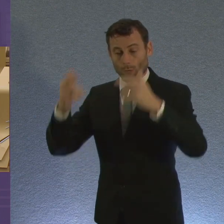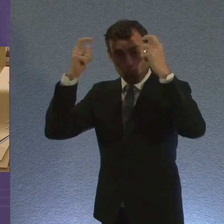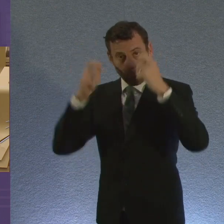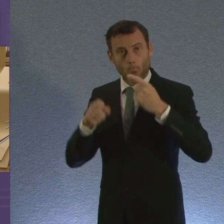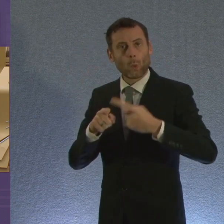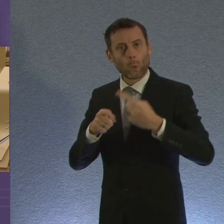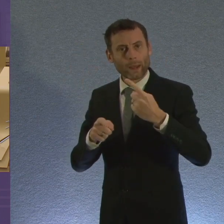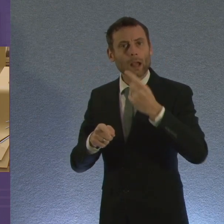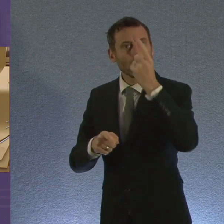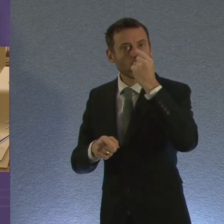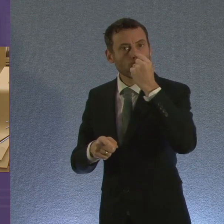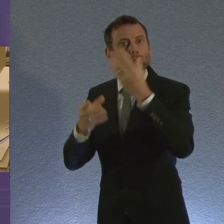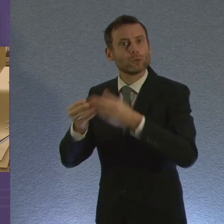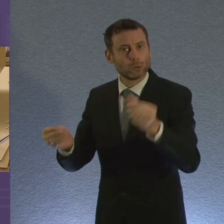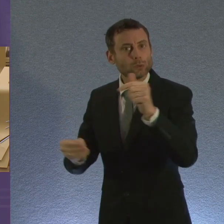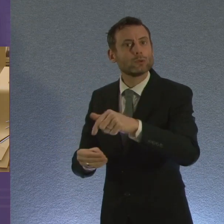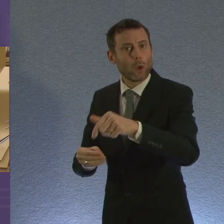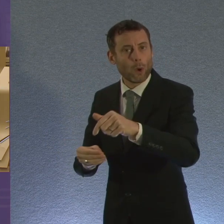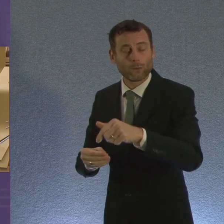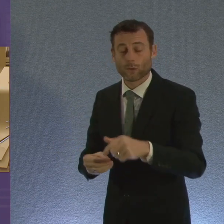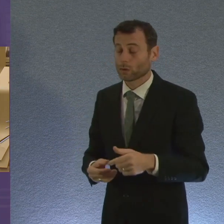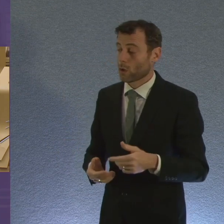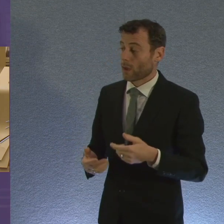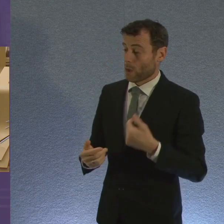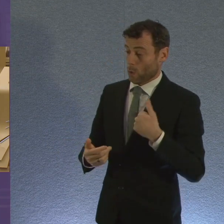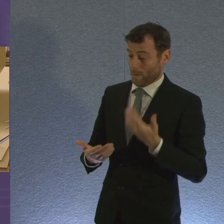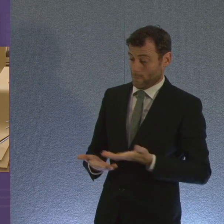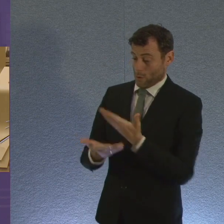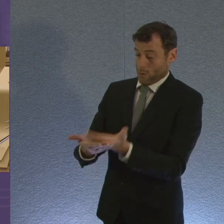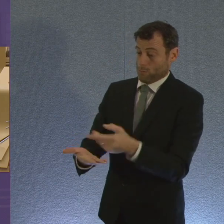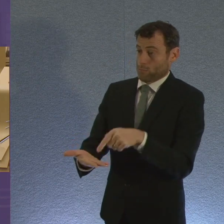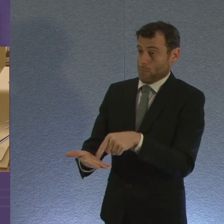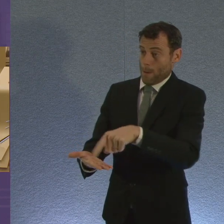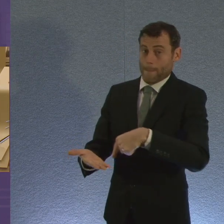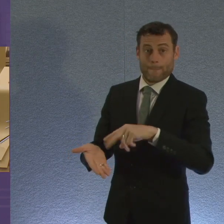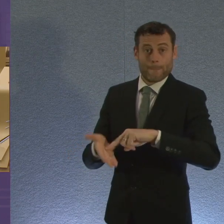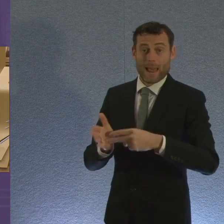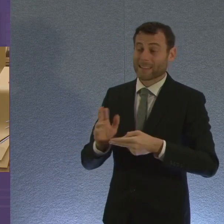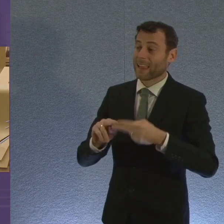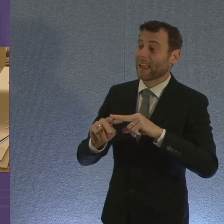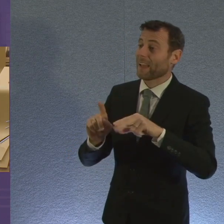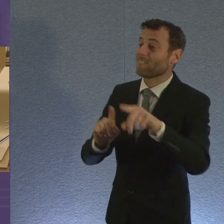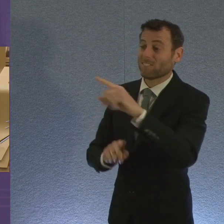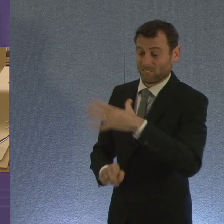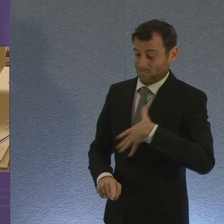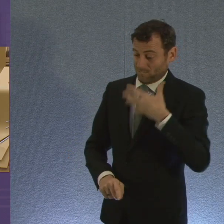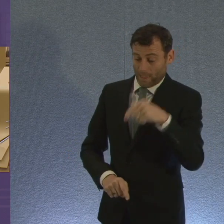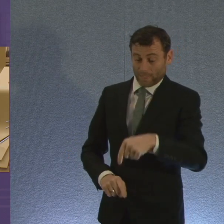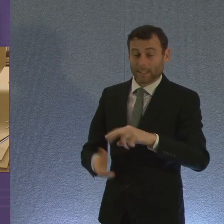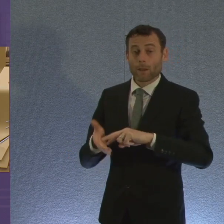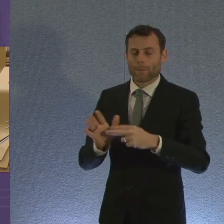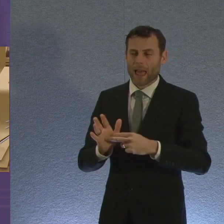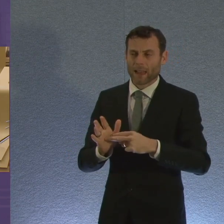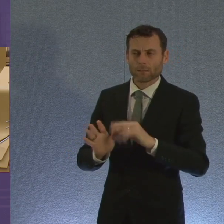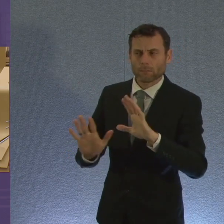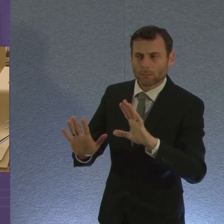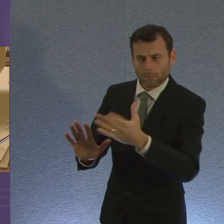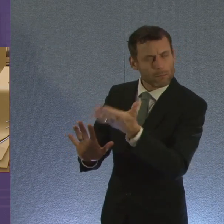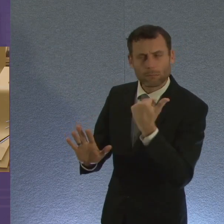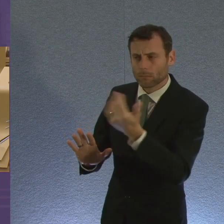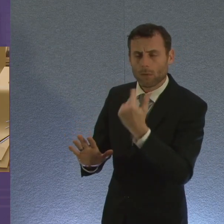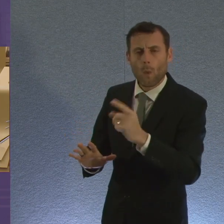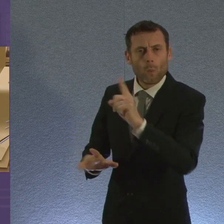there are better ways to resolve it than those that the Lord President has brought forward, we wish to see those better ways. And there are certainly some ideas here today. I think